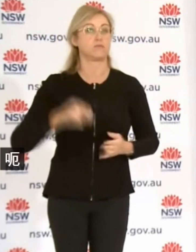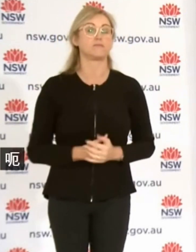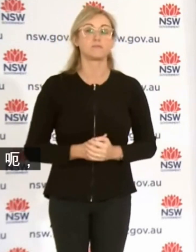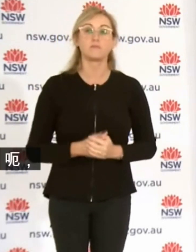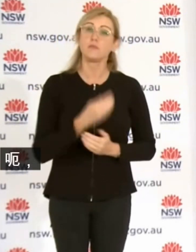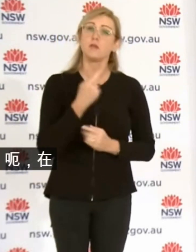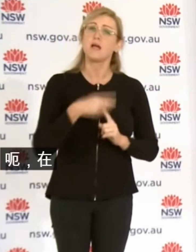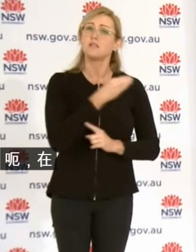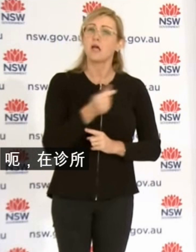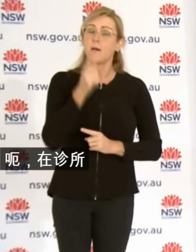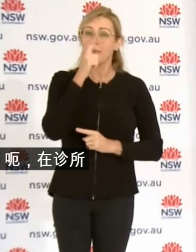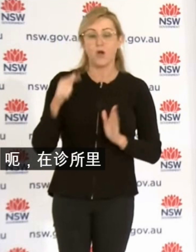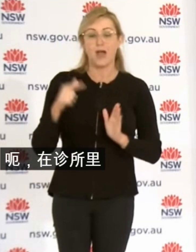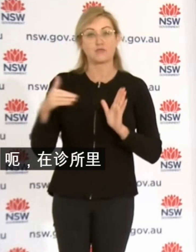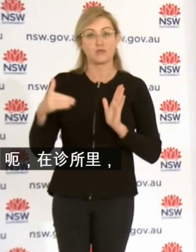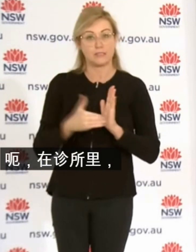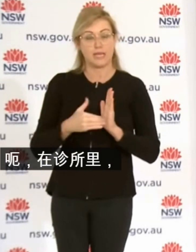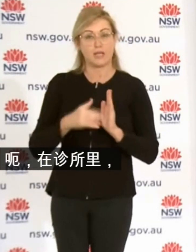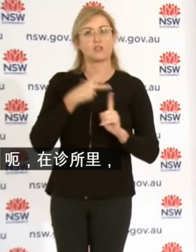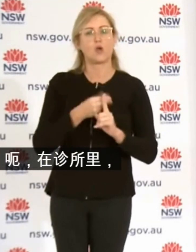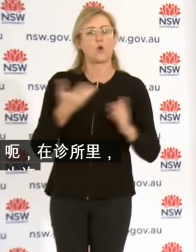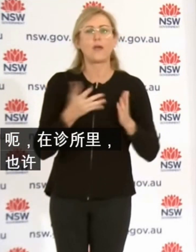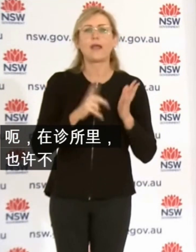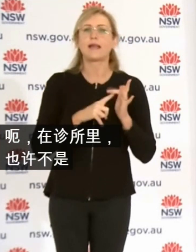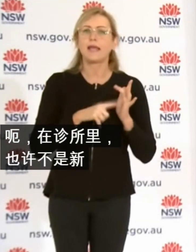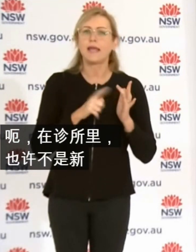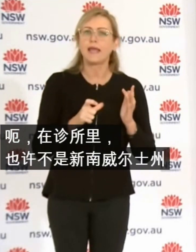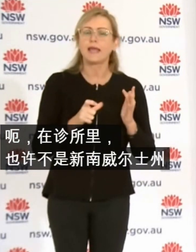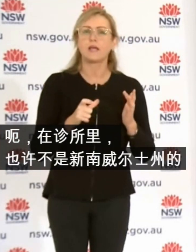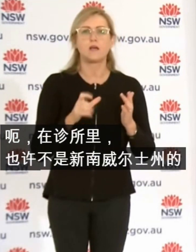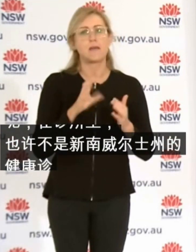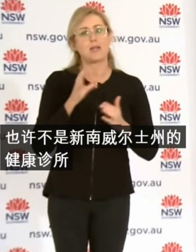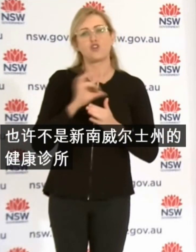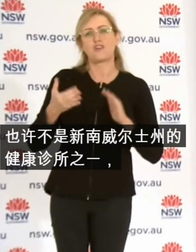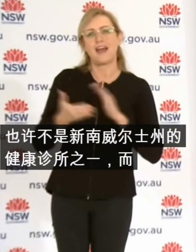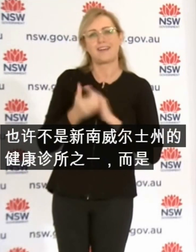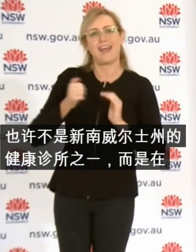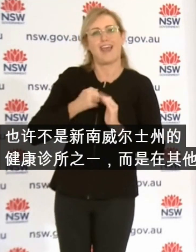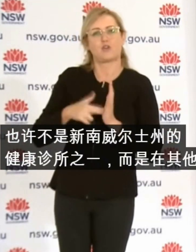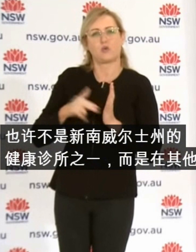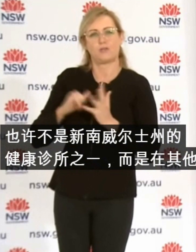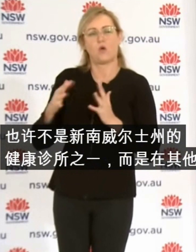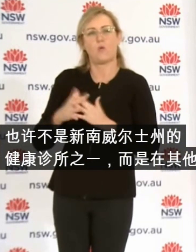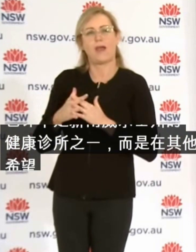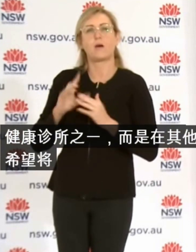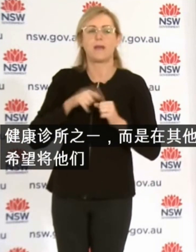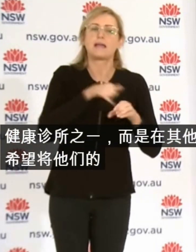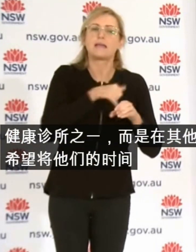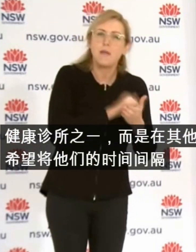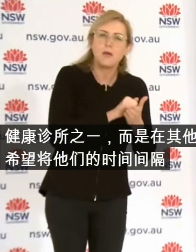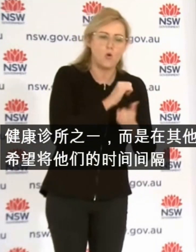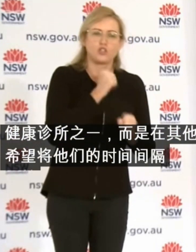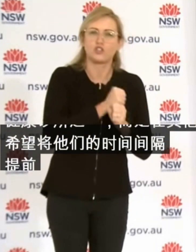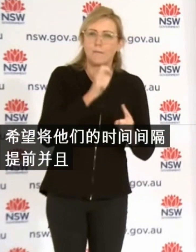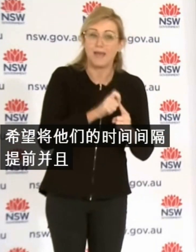their AstraZeneca dose in a clinic, perhaps not one of the New South Wales health clinics, but elsewhere, if they wish to bring their